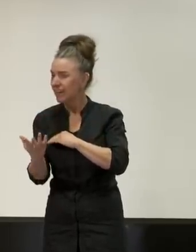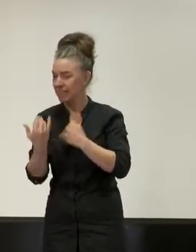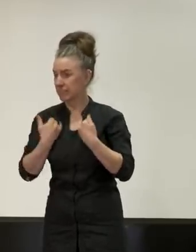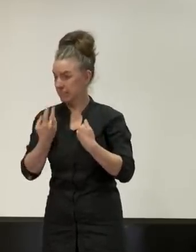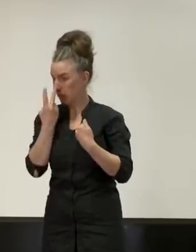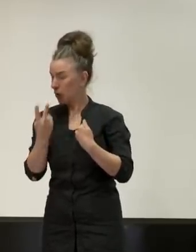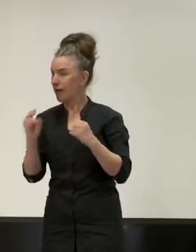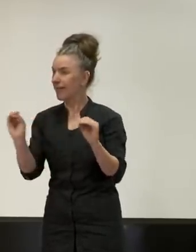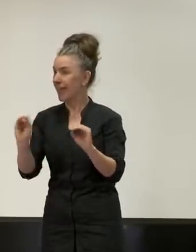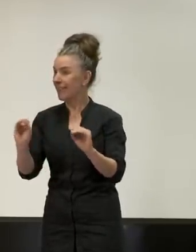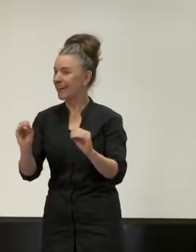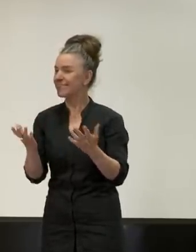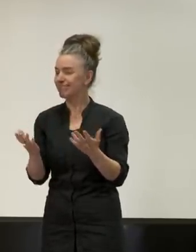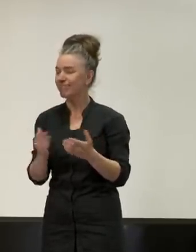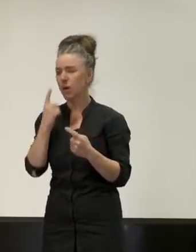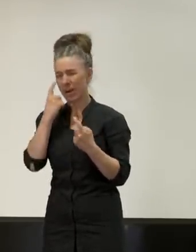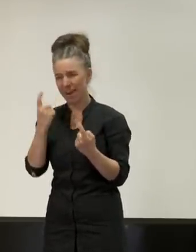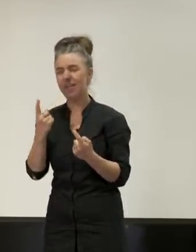How